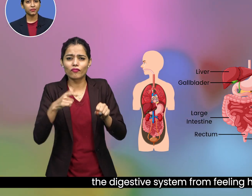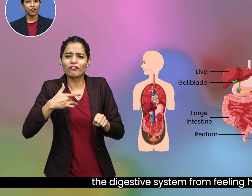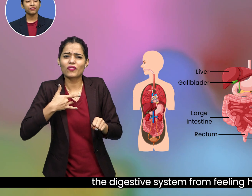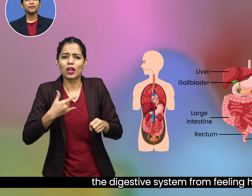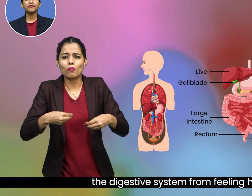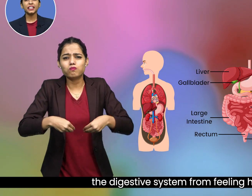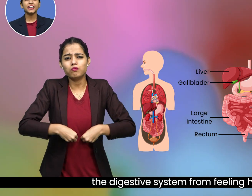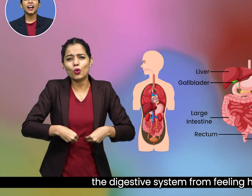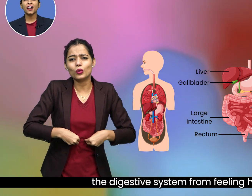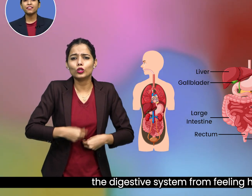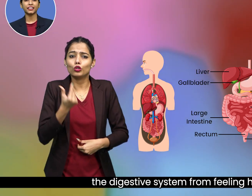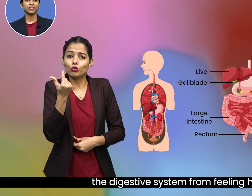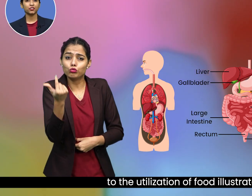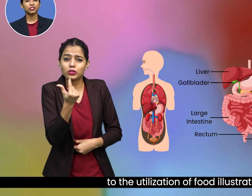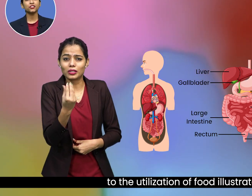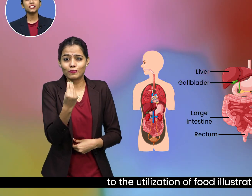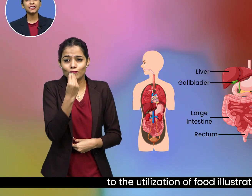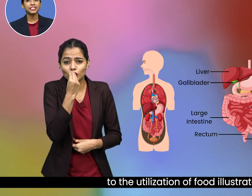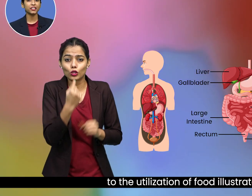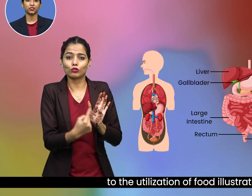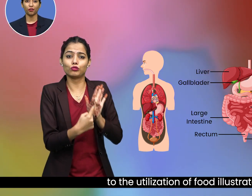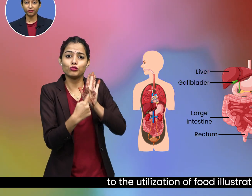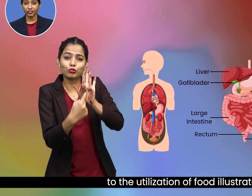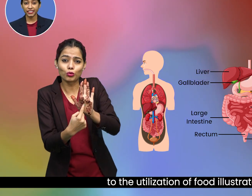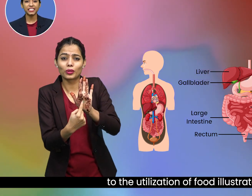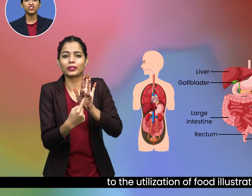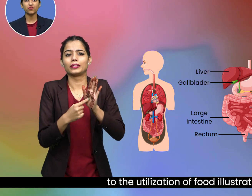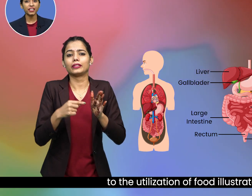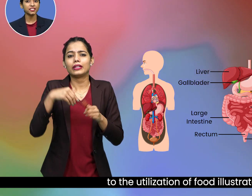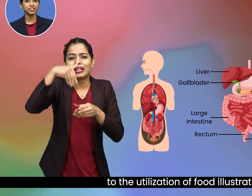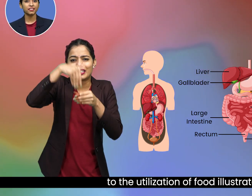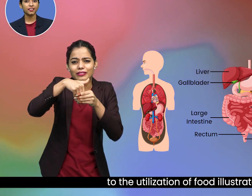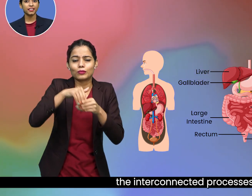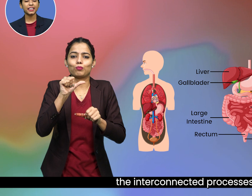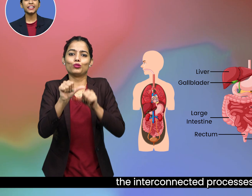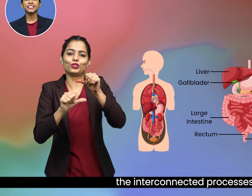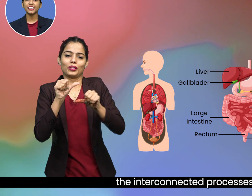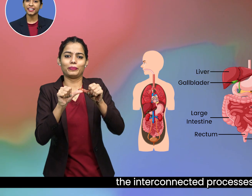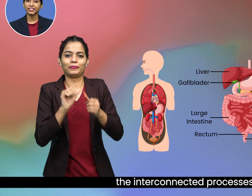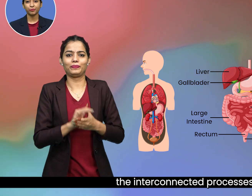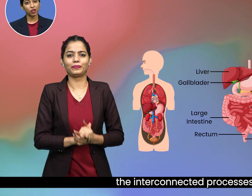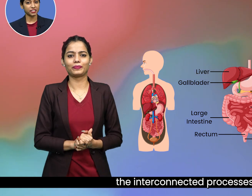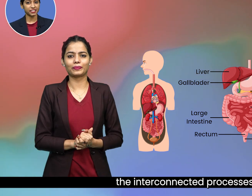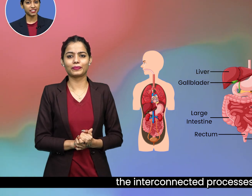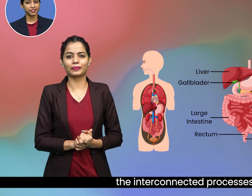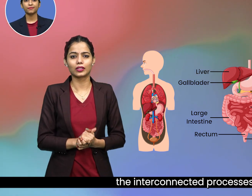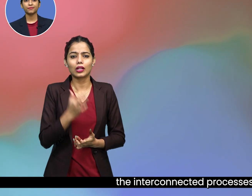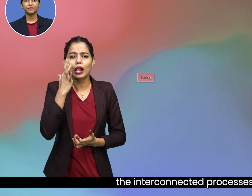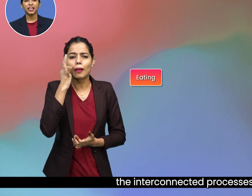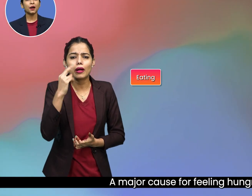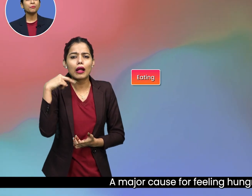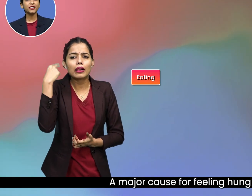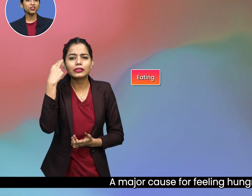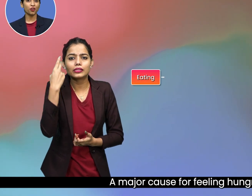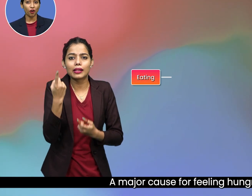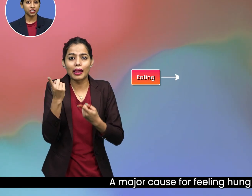system from feeling hungry to the utilization of food illustrates the interconnected processes.